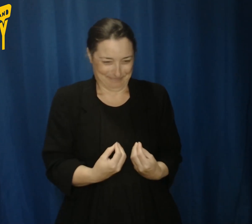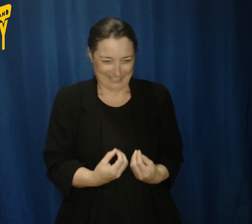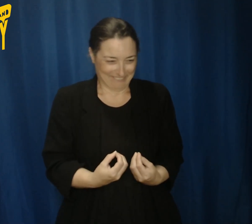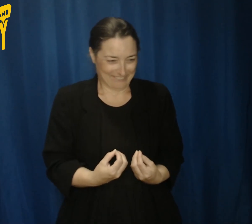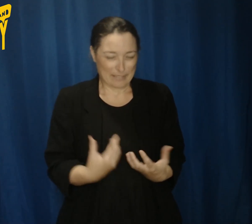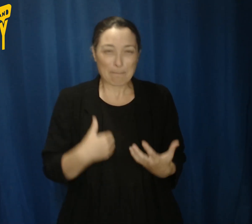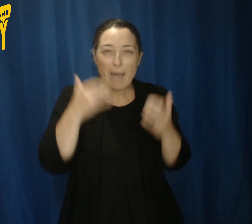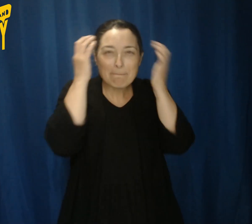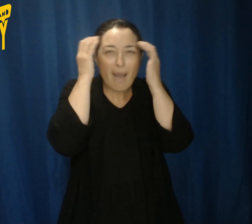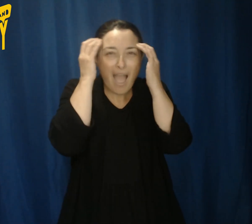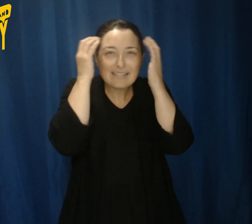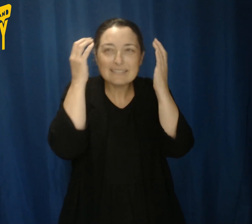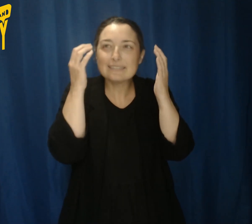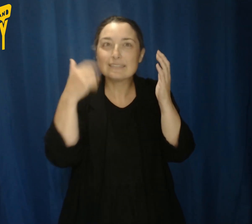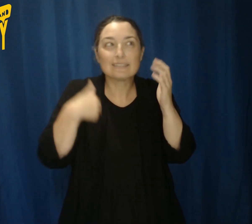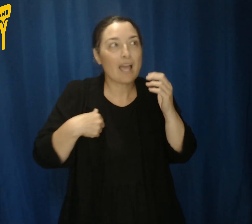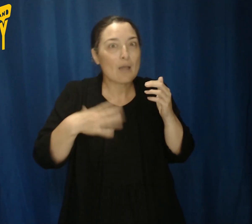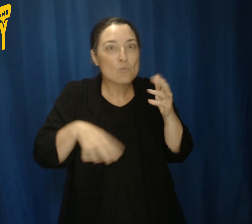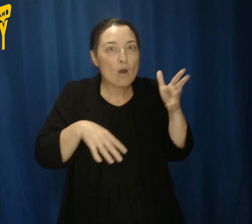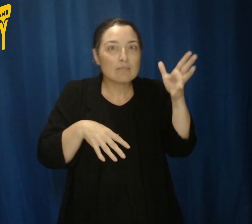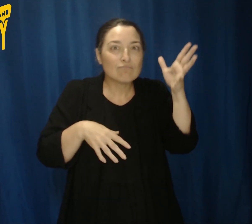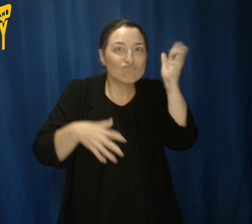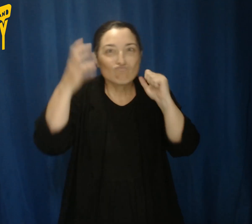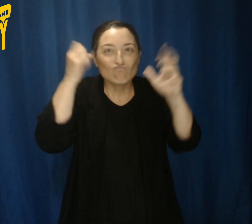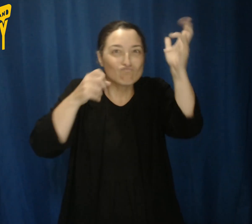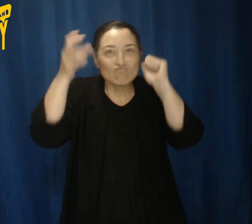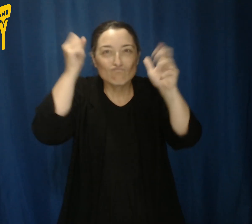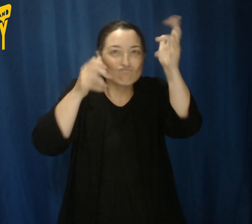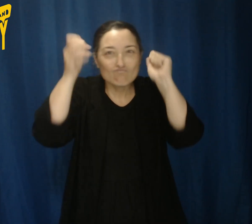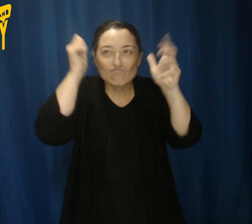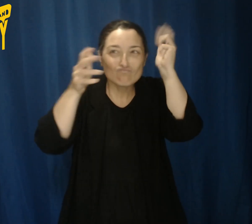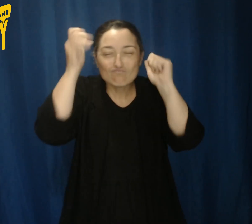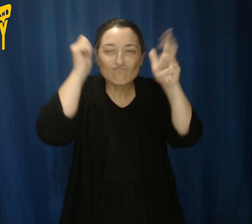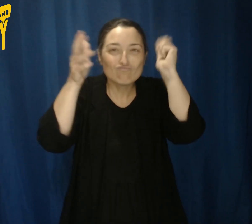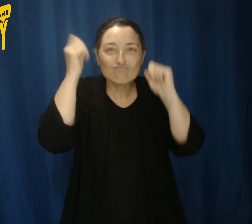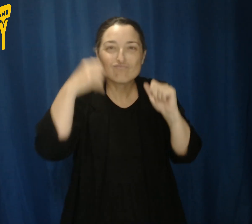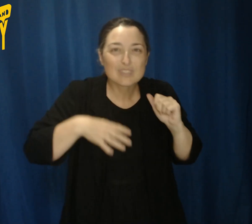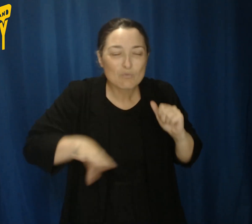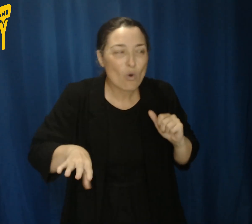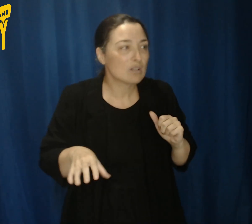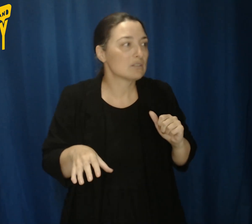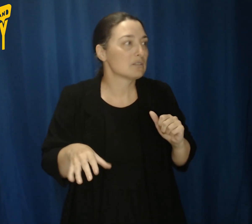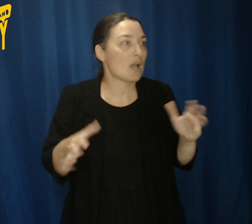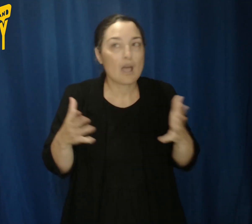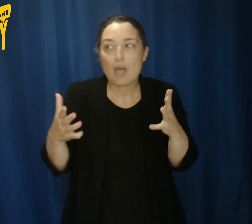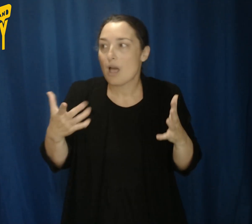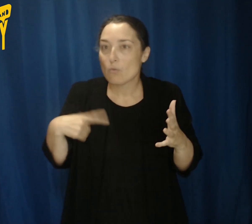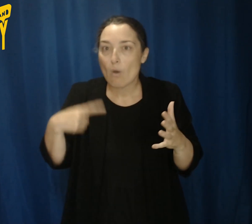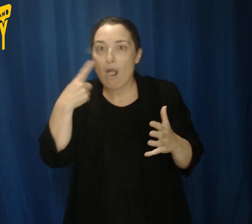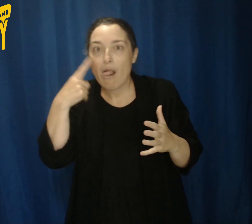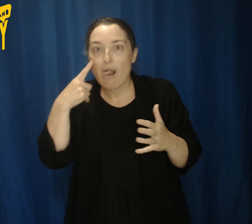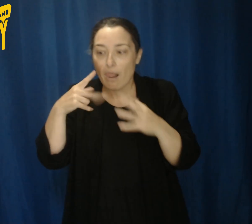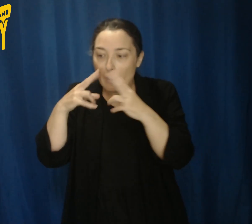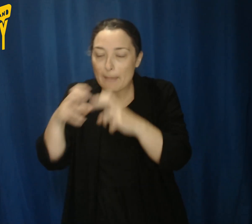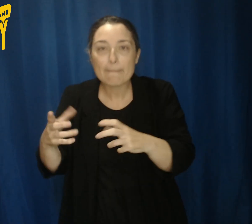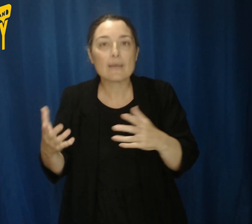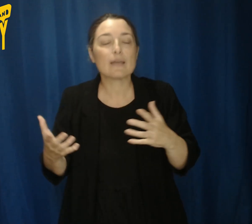mind, I like to be sort of always having something. Oh, why don't I look up something or other, So at the moment I'm writing